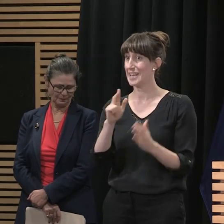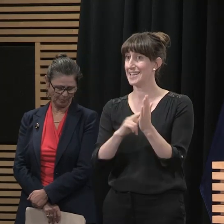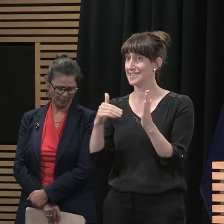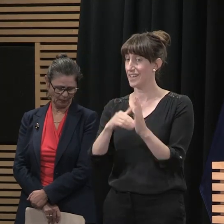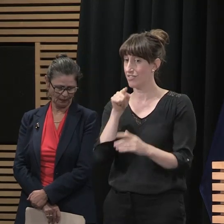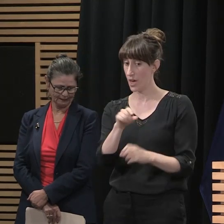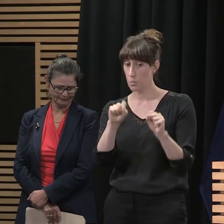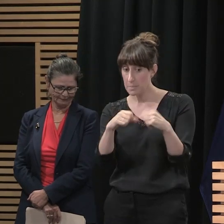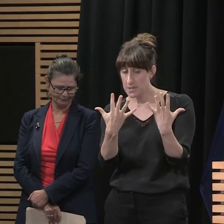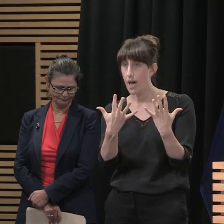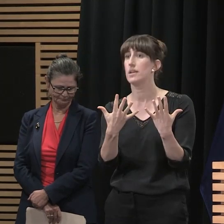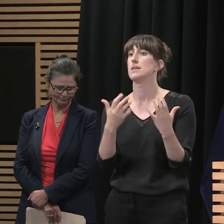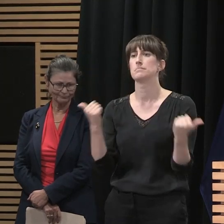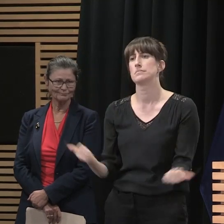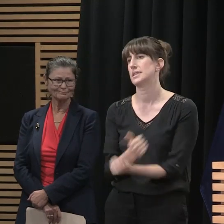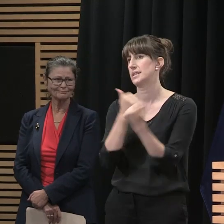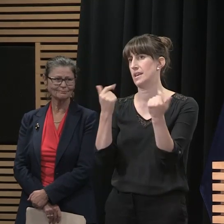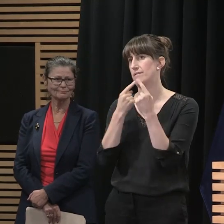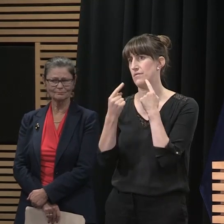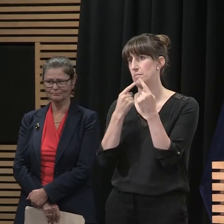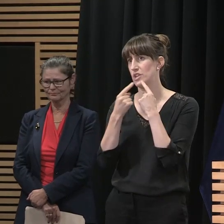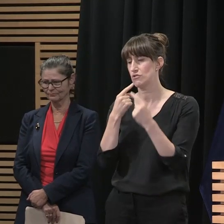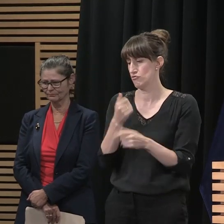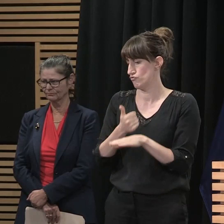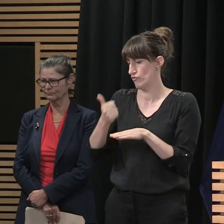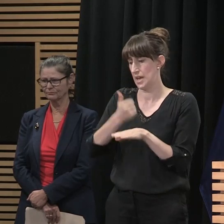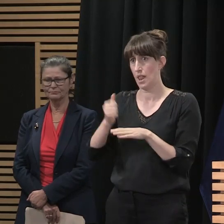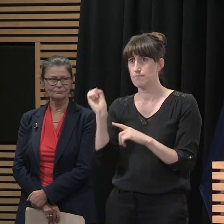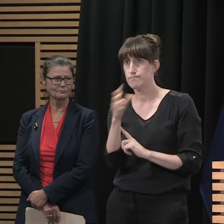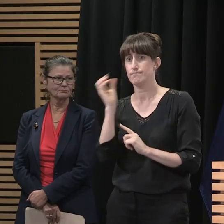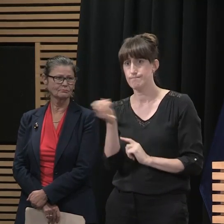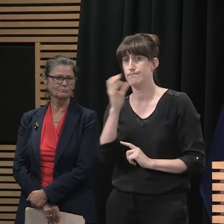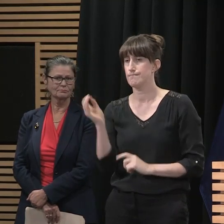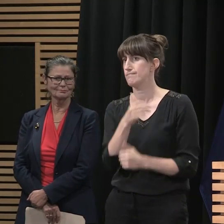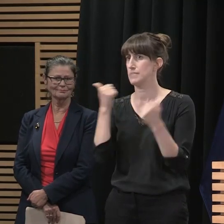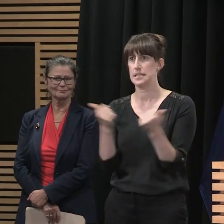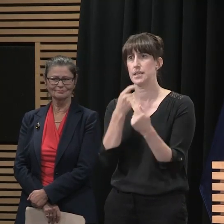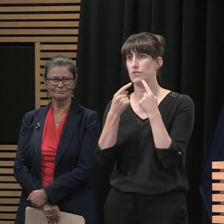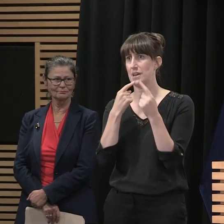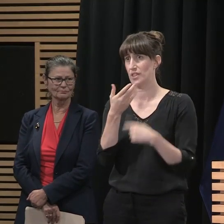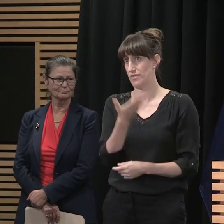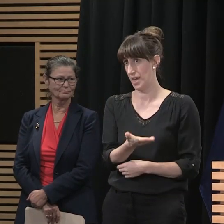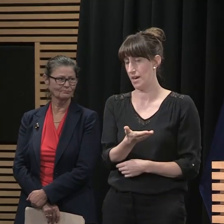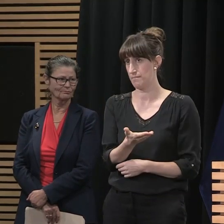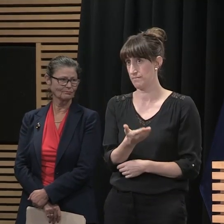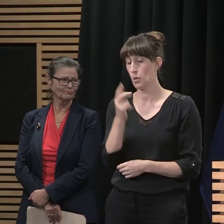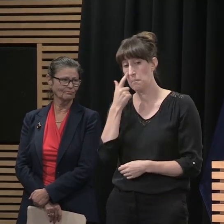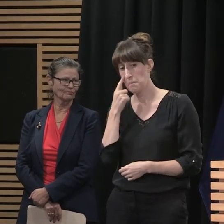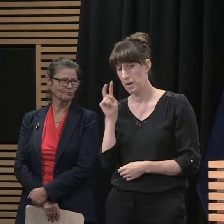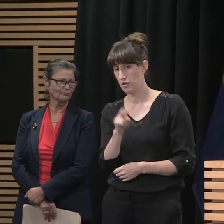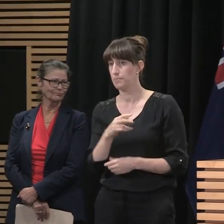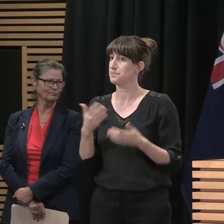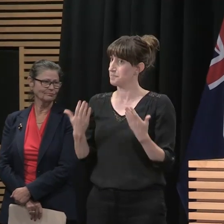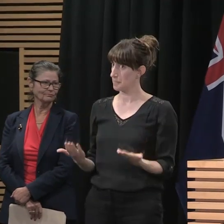updated constantly, and we're seeking to make it the best source of information for everyone. Now, I just want to hand over to Ashley to give the health